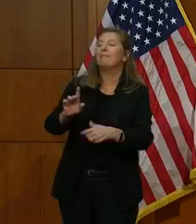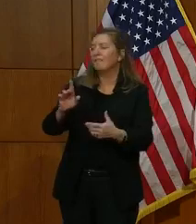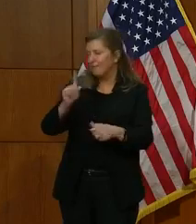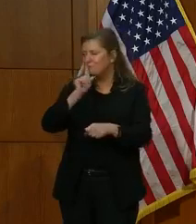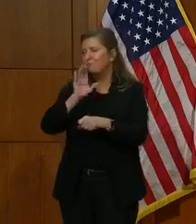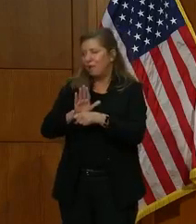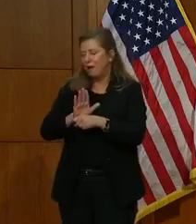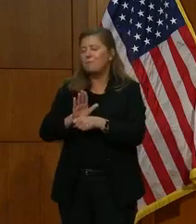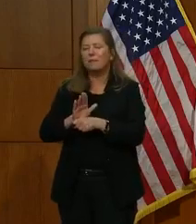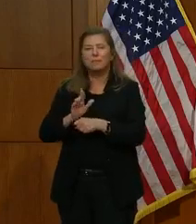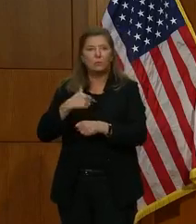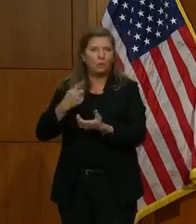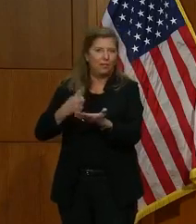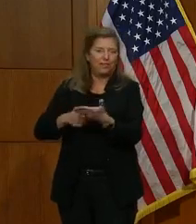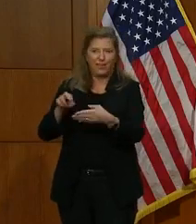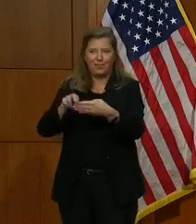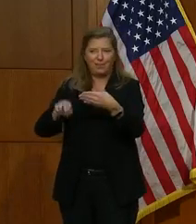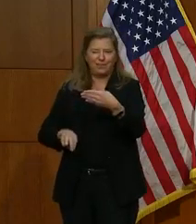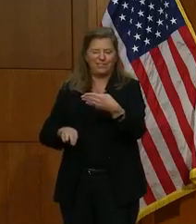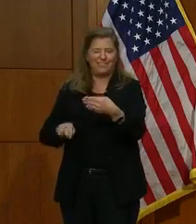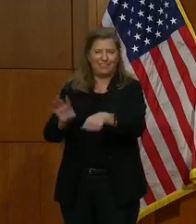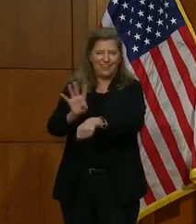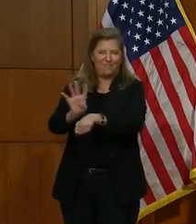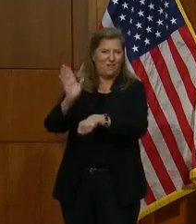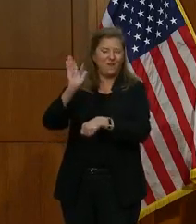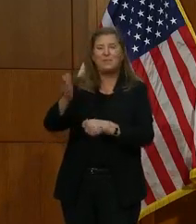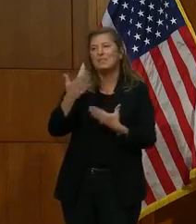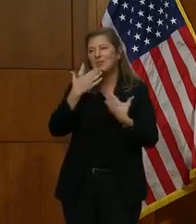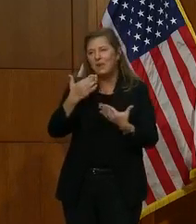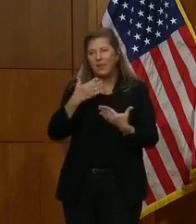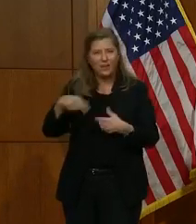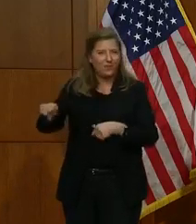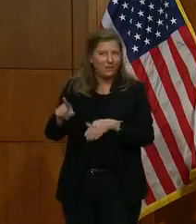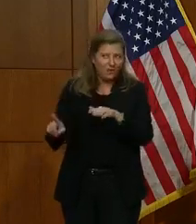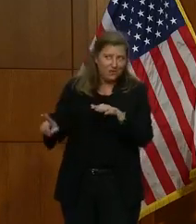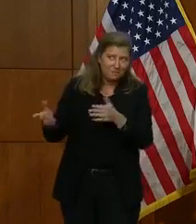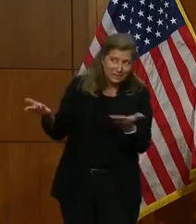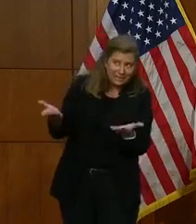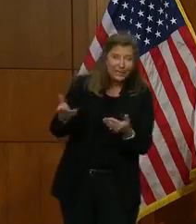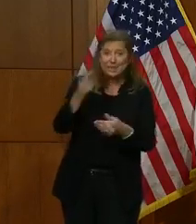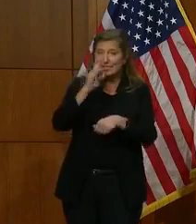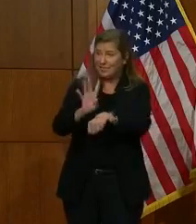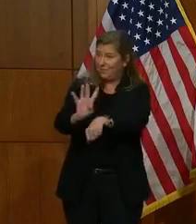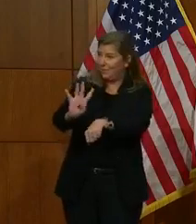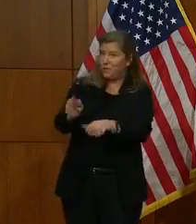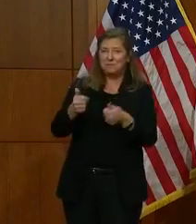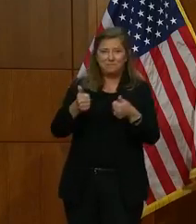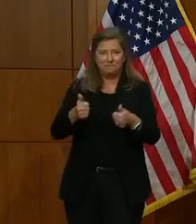into the results at that time. So thank you all for being here, and see you at 4.